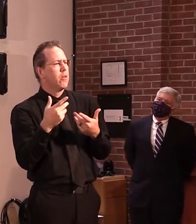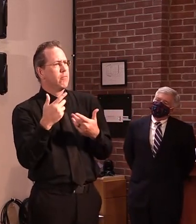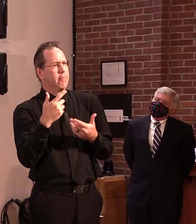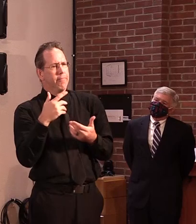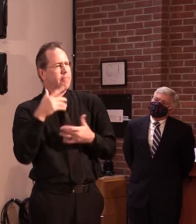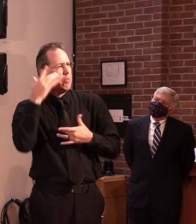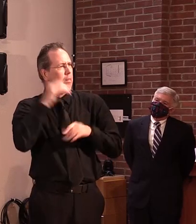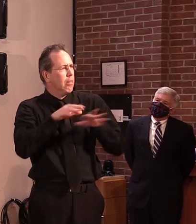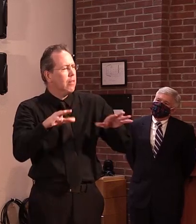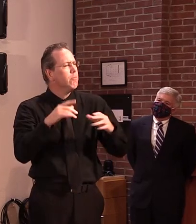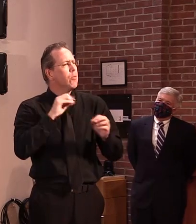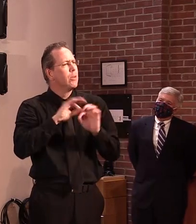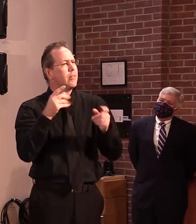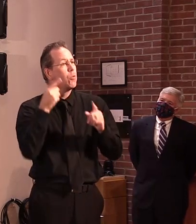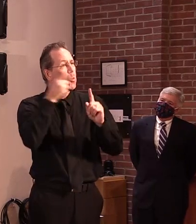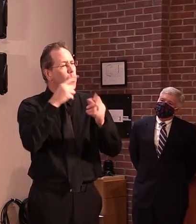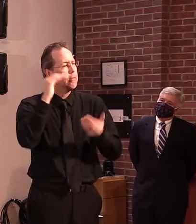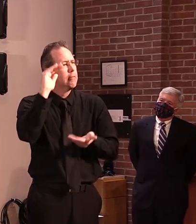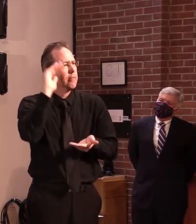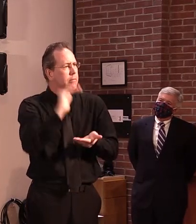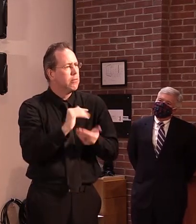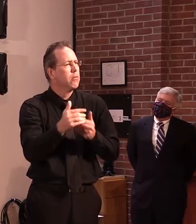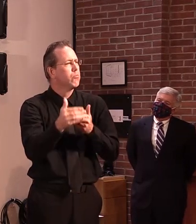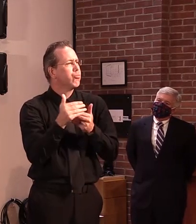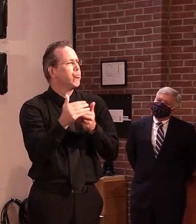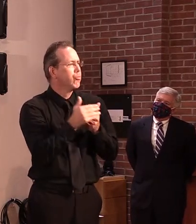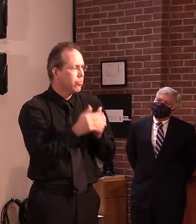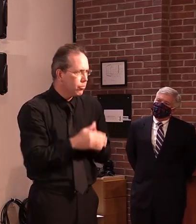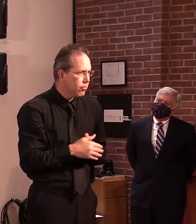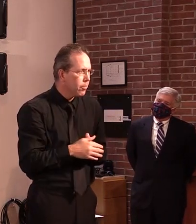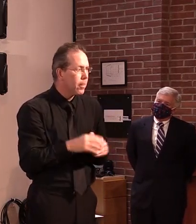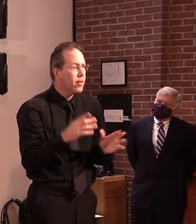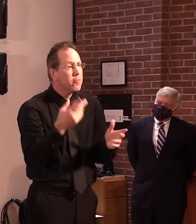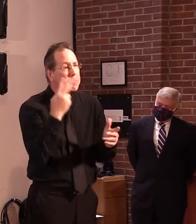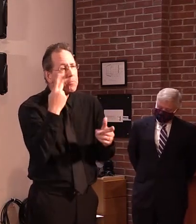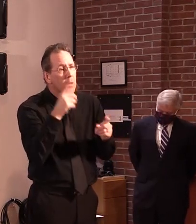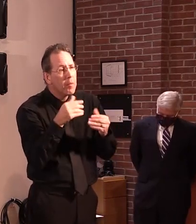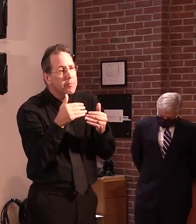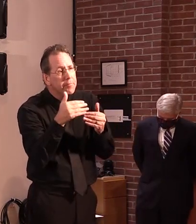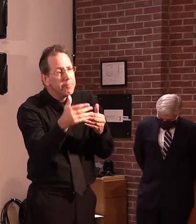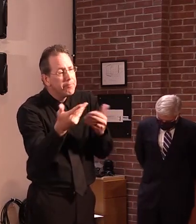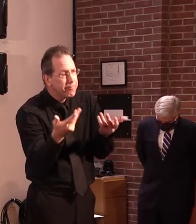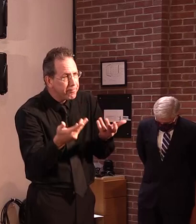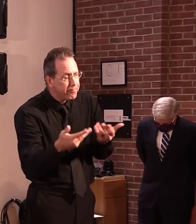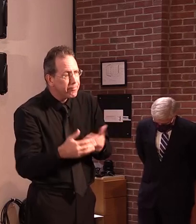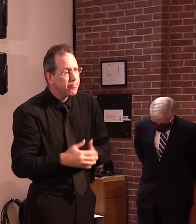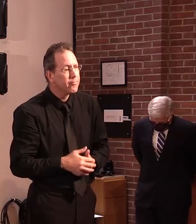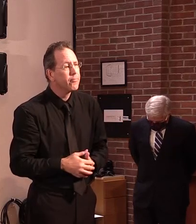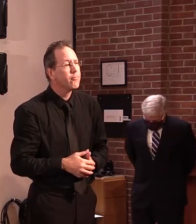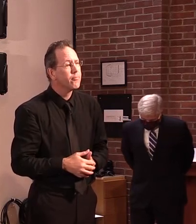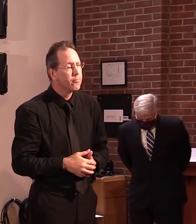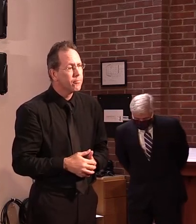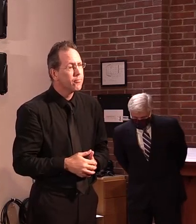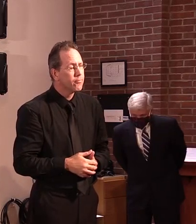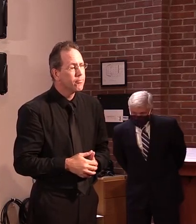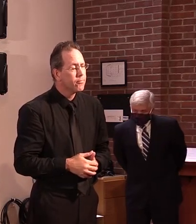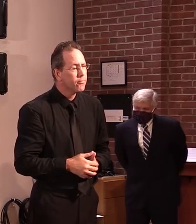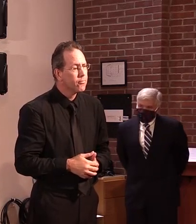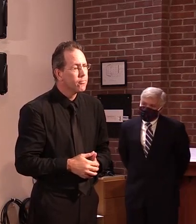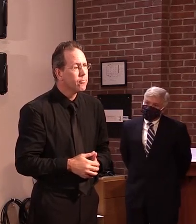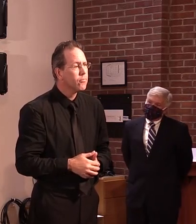but we haven't tested that theory yet, but we hope that that's true. And